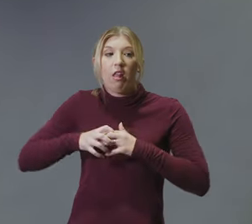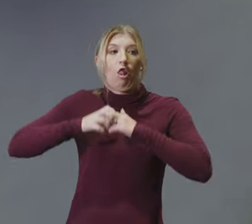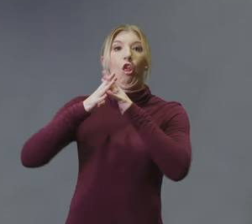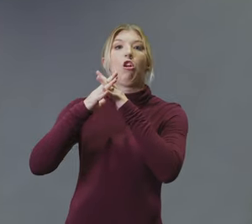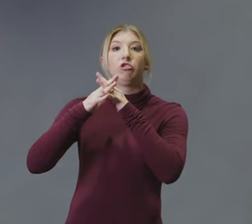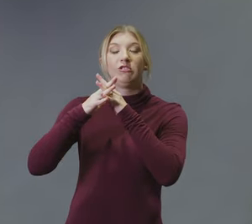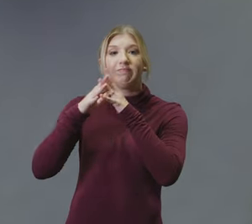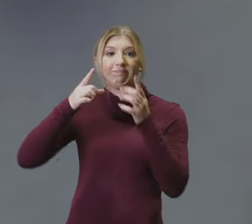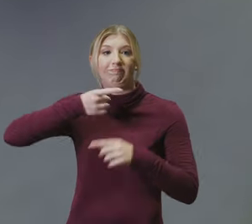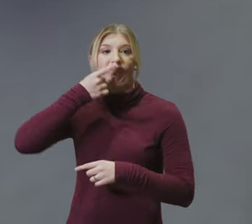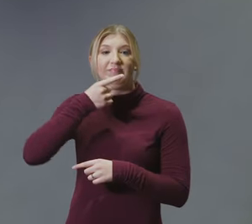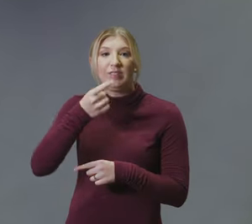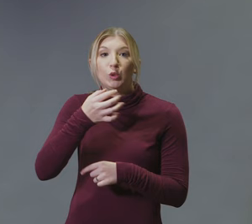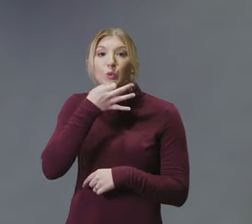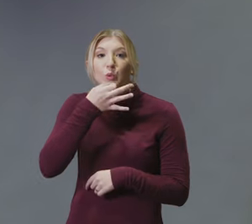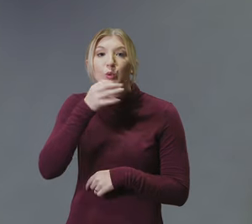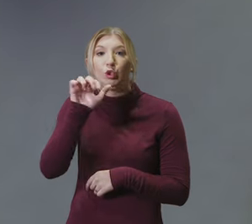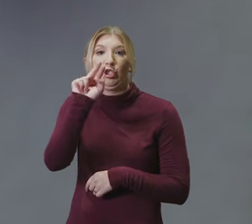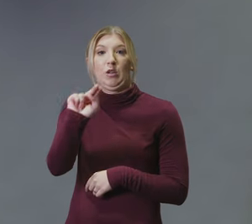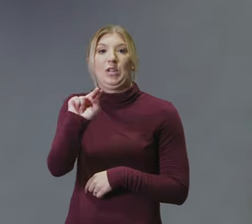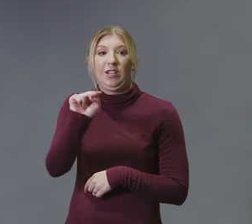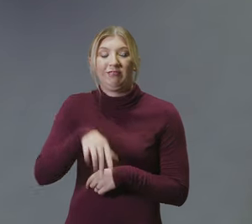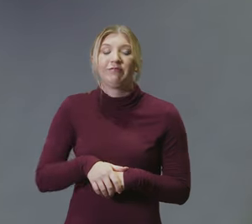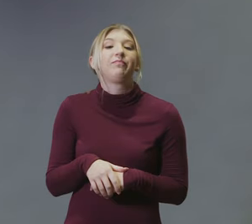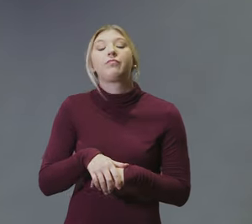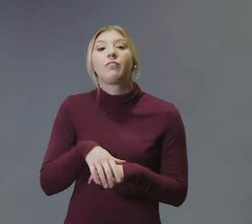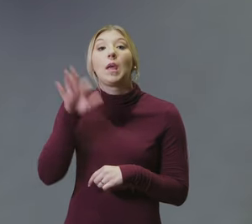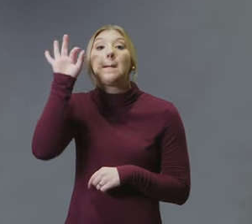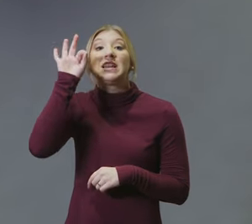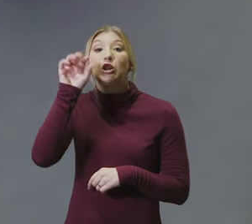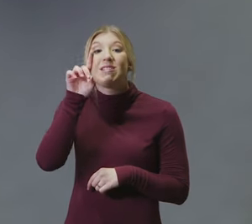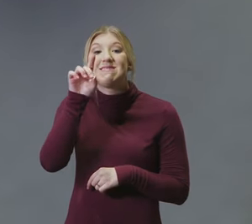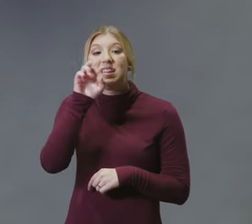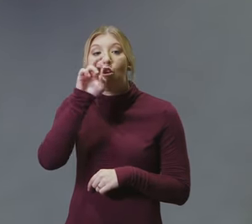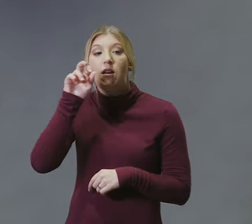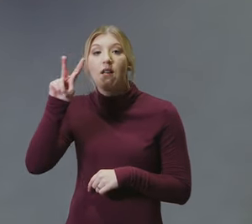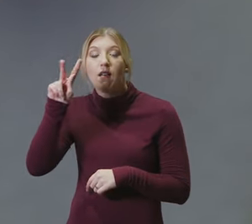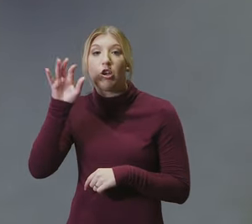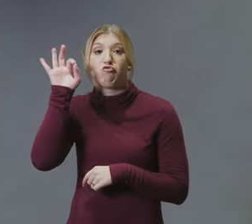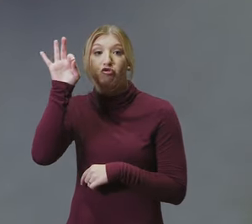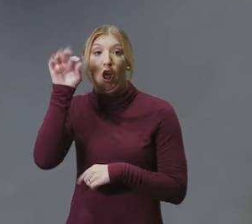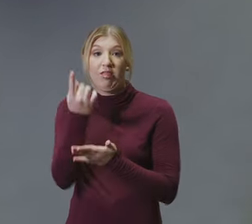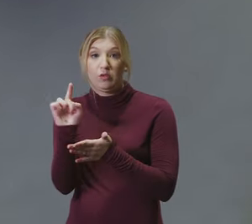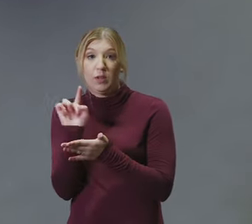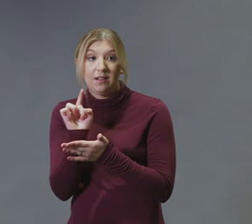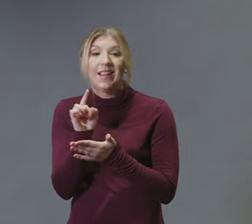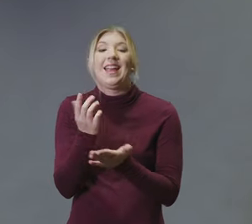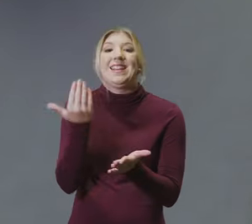publicly this coming January. Pastor Derek taught last weekend, and he's going to teach